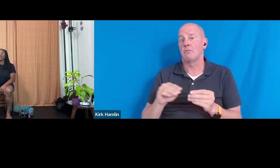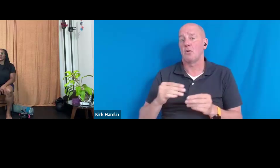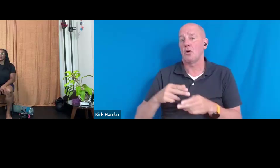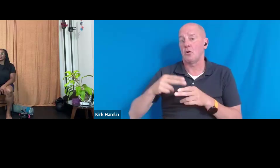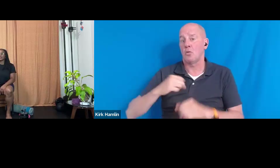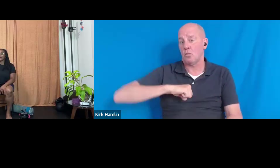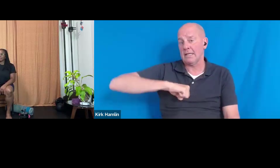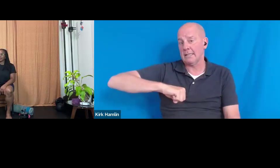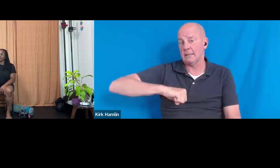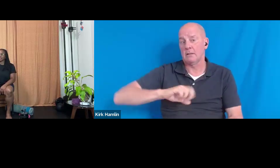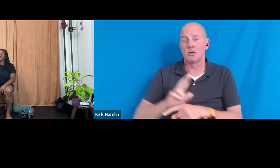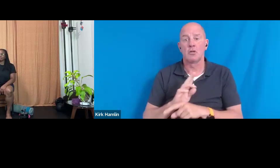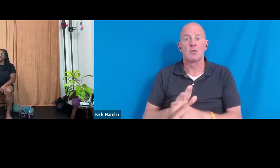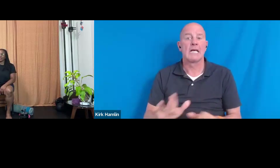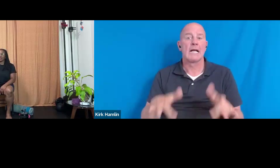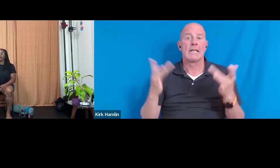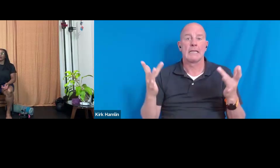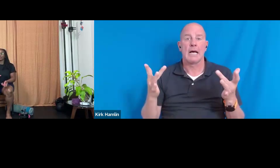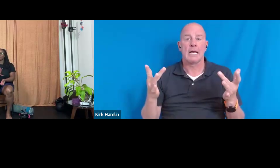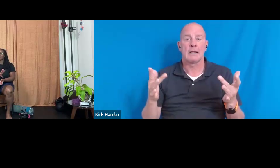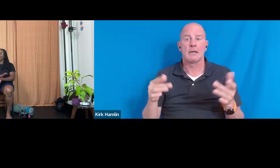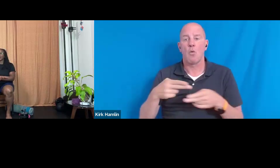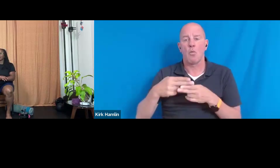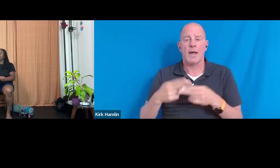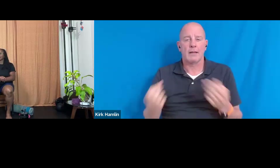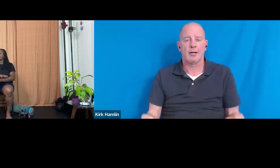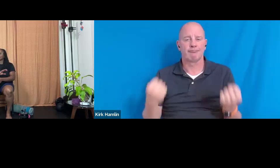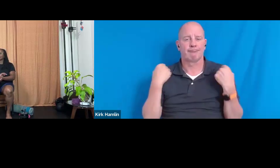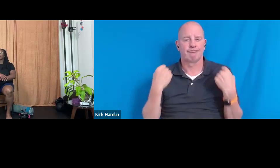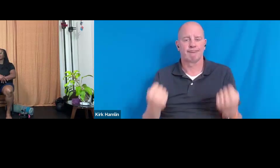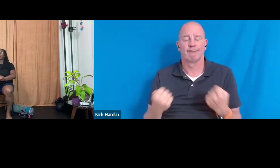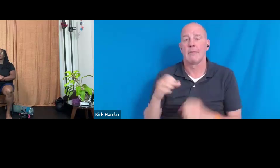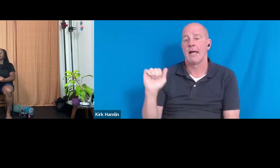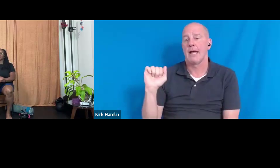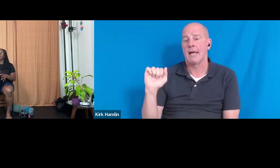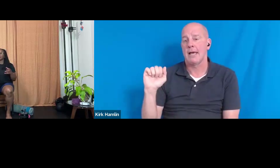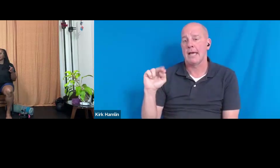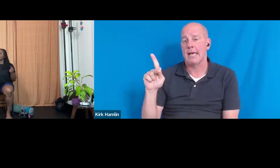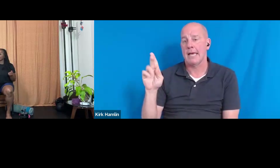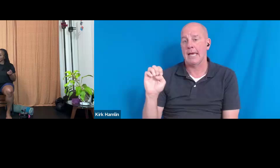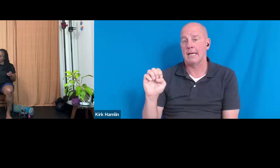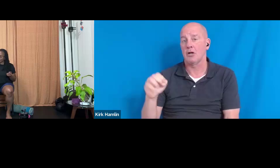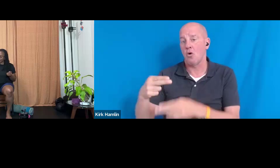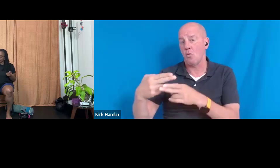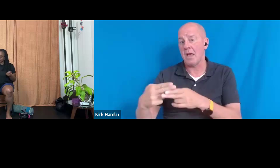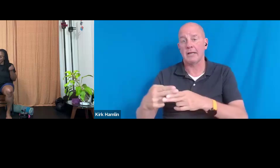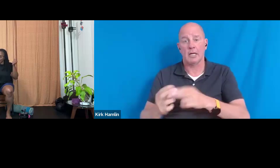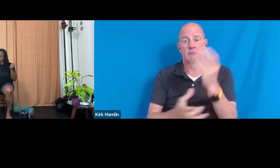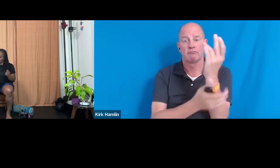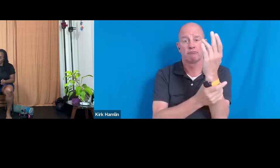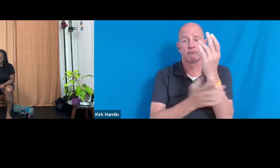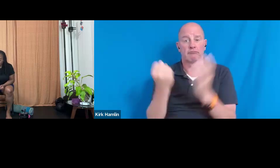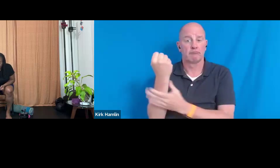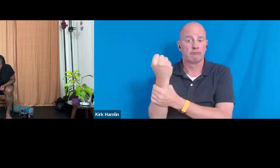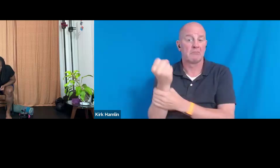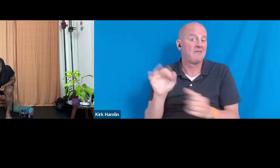use light dumbbells. You can use ankle weights, strap them around your wrist if you don't want to grip something.